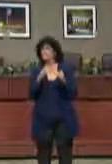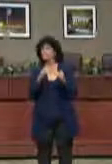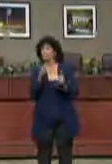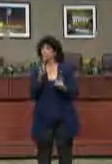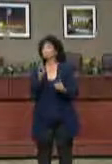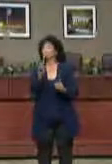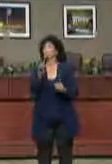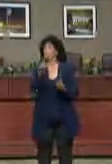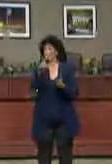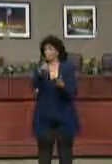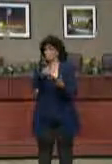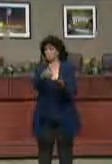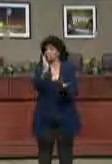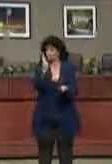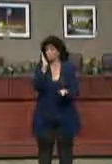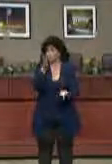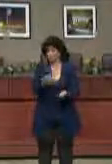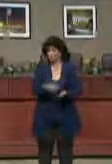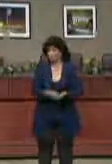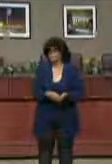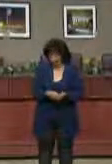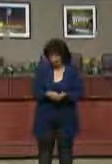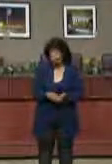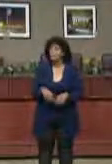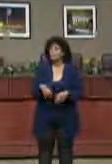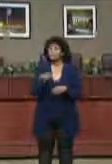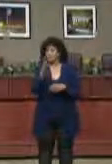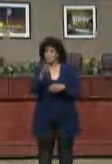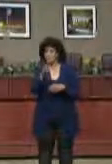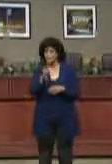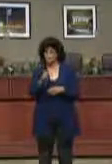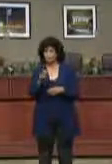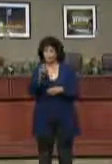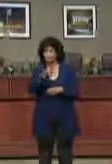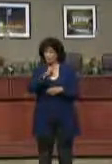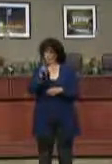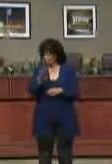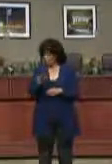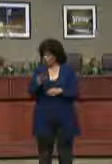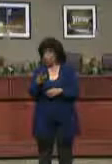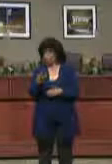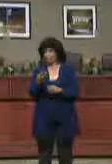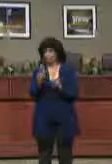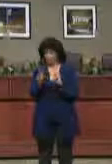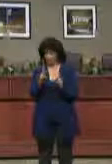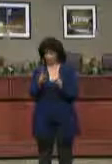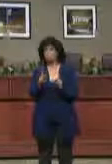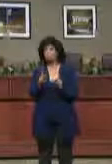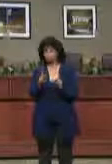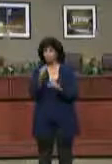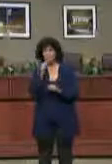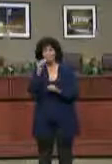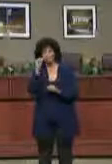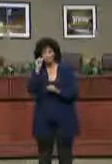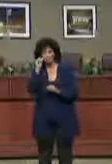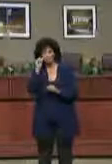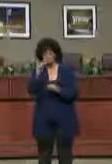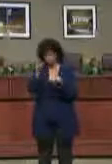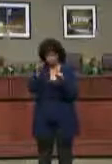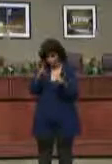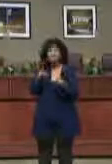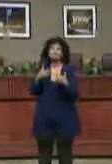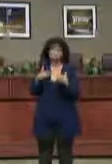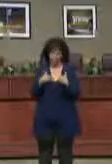633 cases were reported yesterday alone. Our rolling average for the